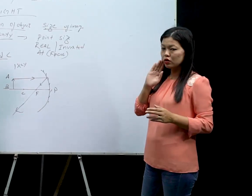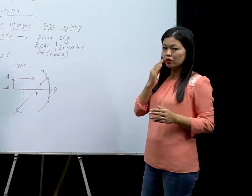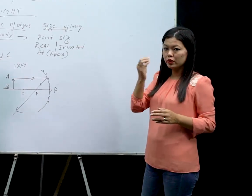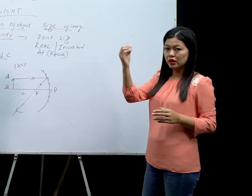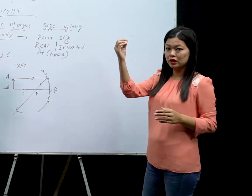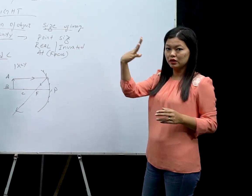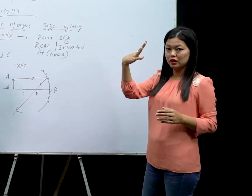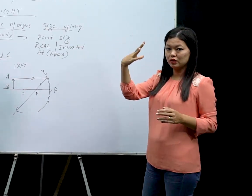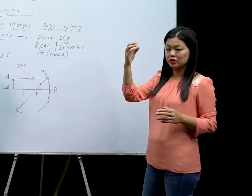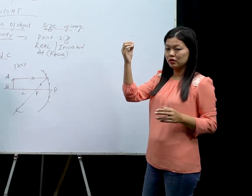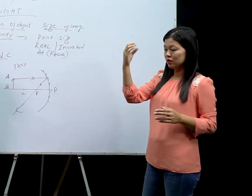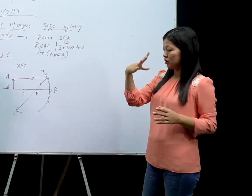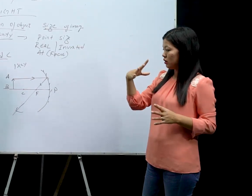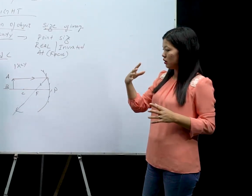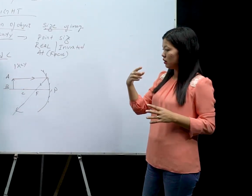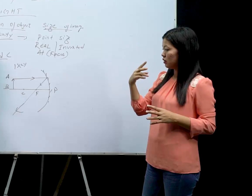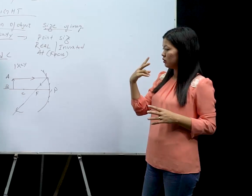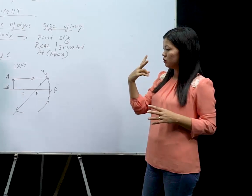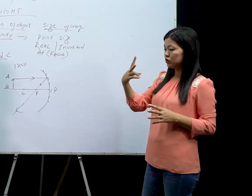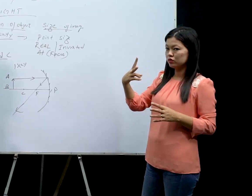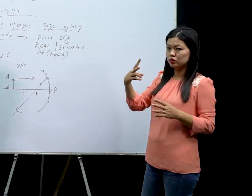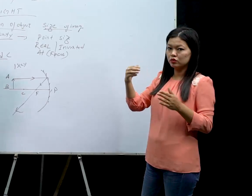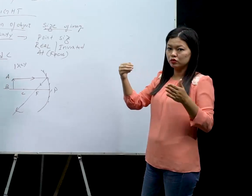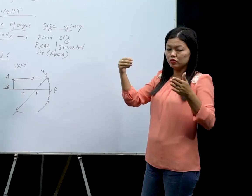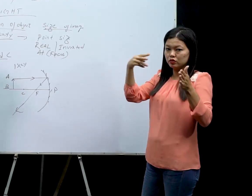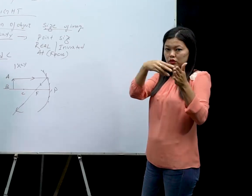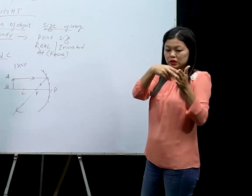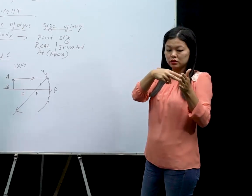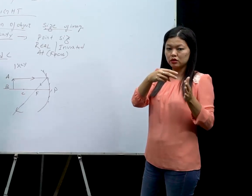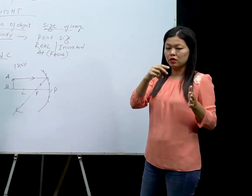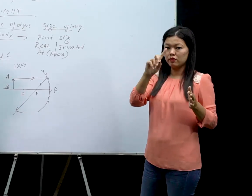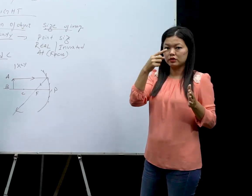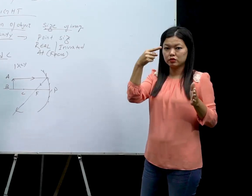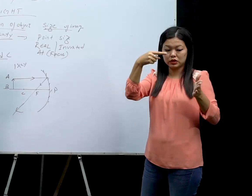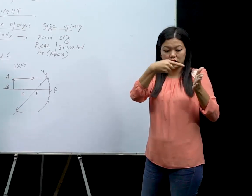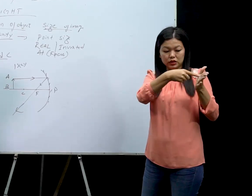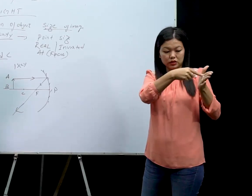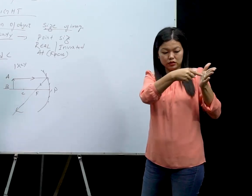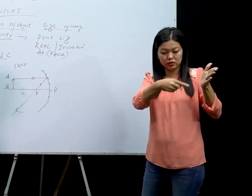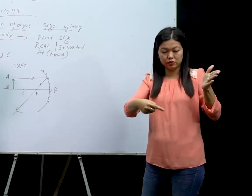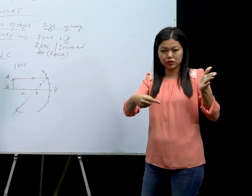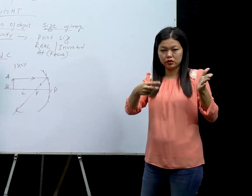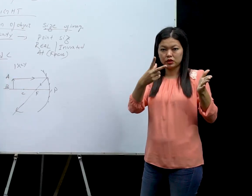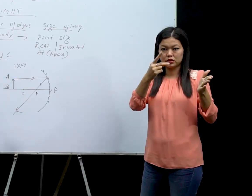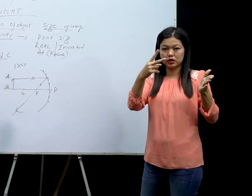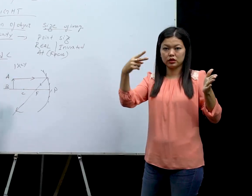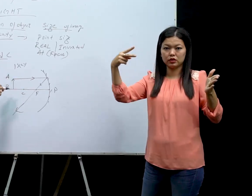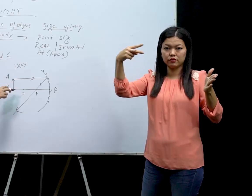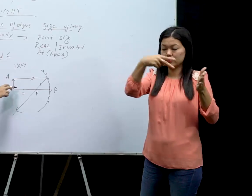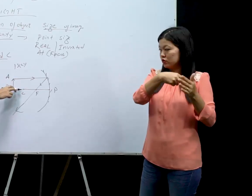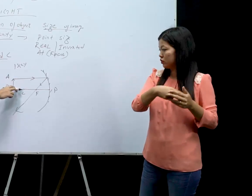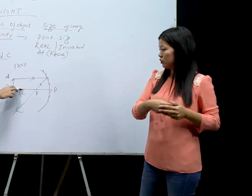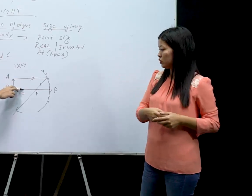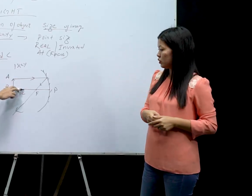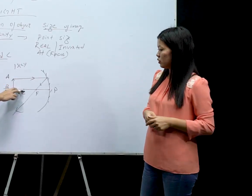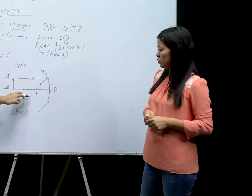now let us apply another rule. Okay, so let's apply the third rule. The third rule that I discussed yesterday was if a ray